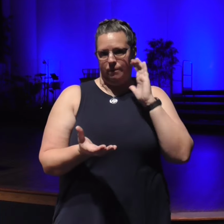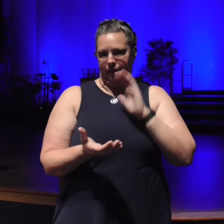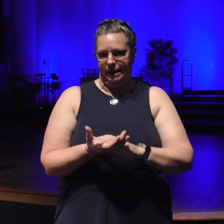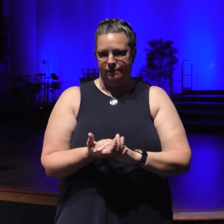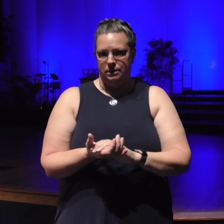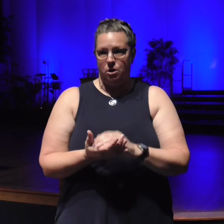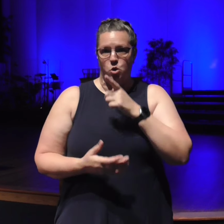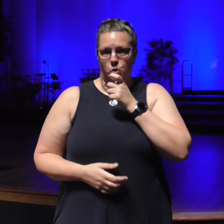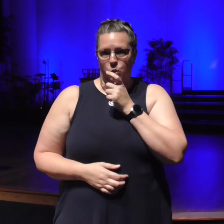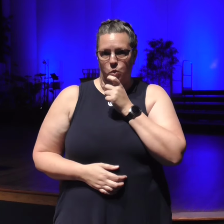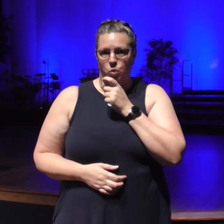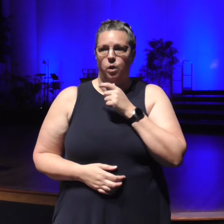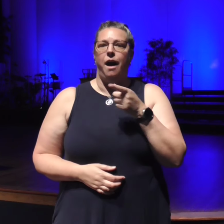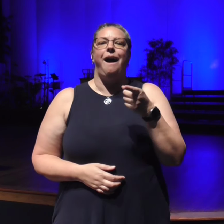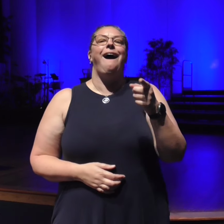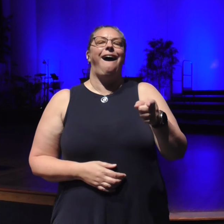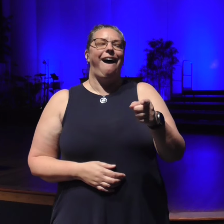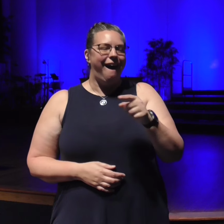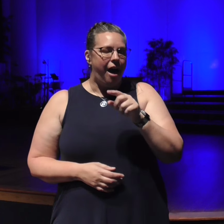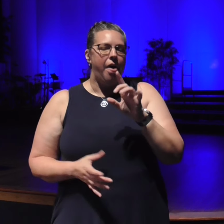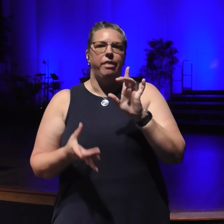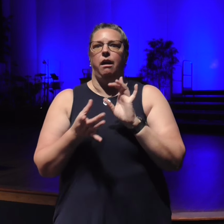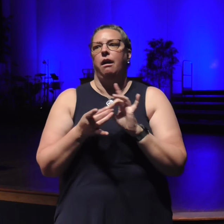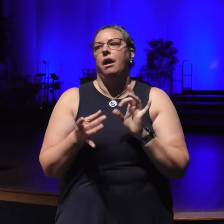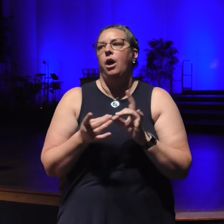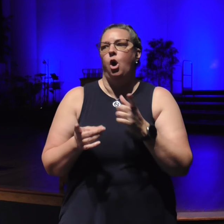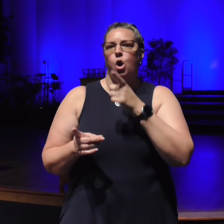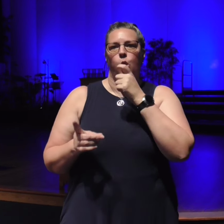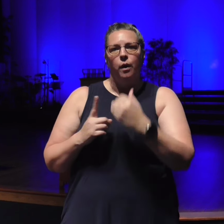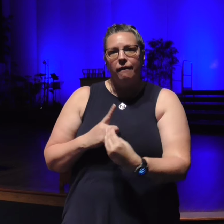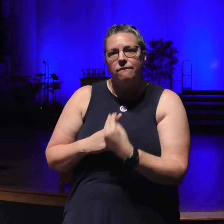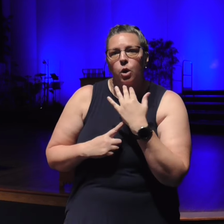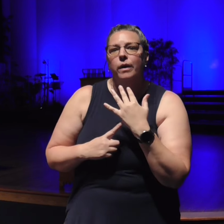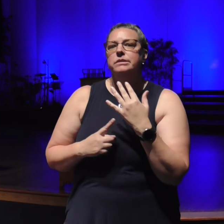And then these people talk about who influenced them.